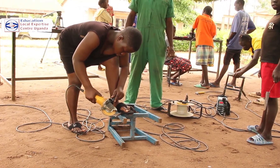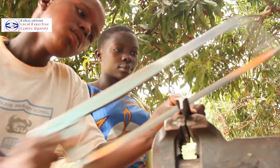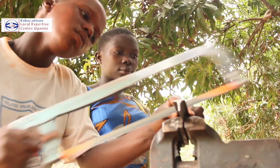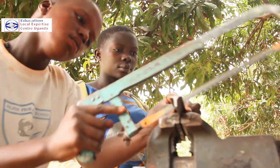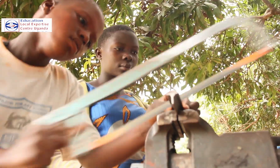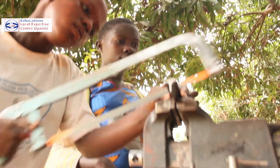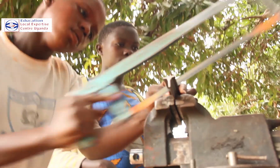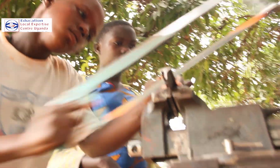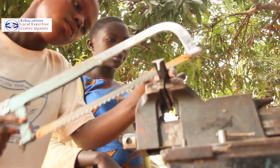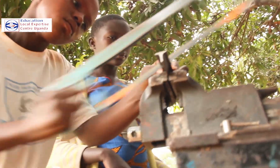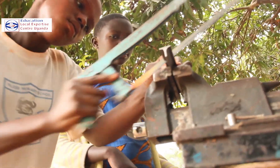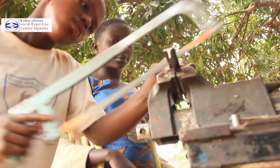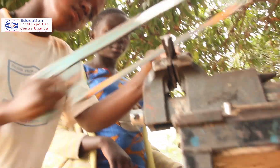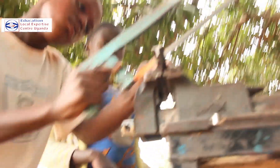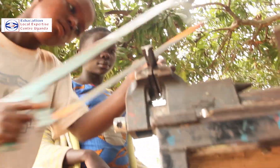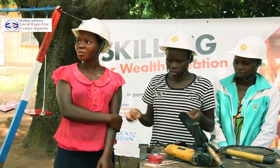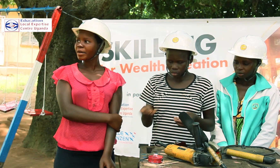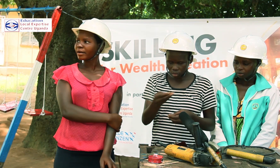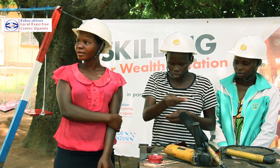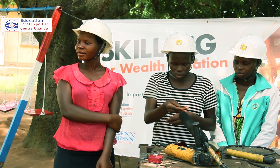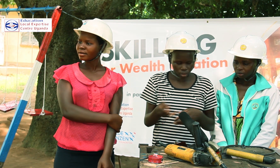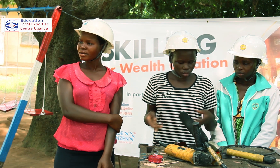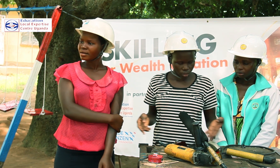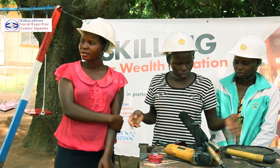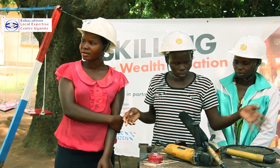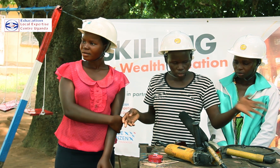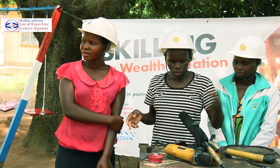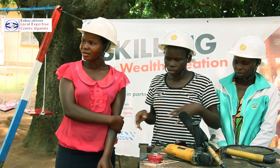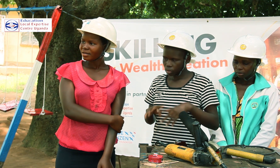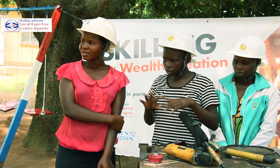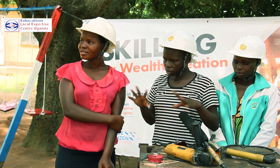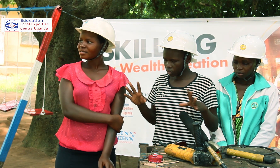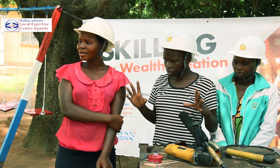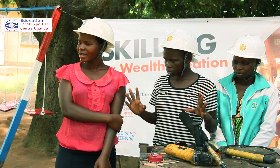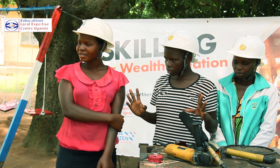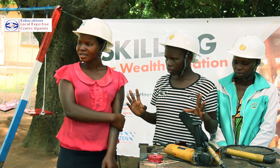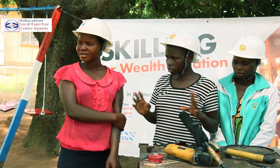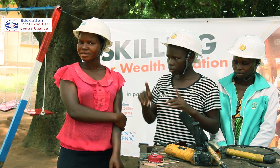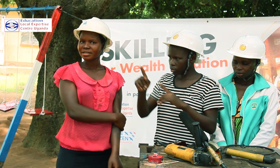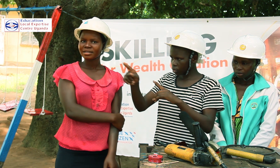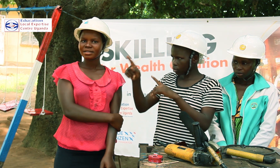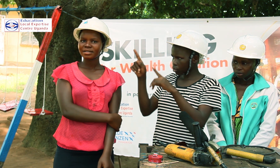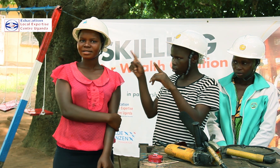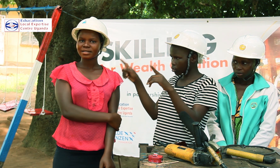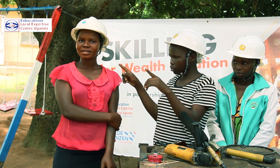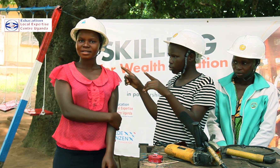second day, they brought for us material. We make this slide.